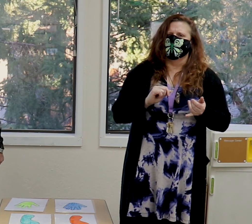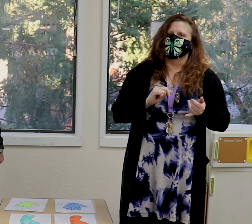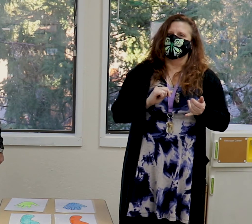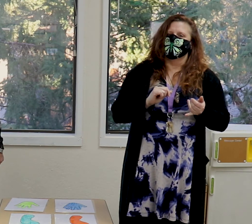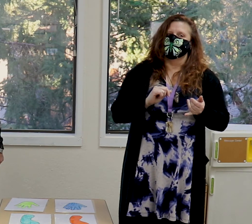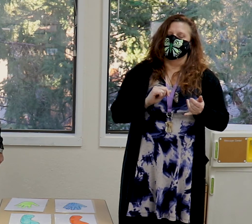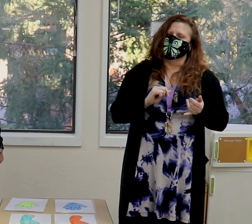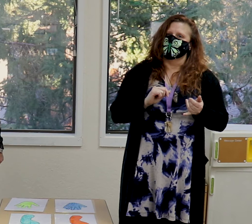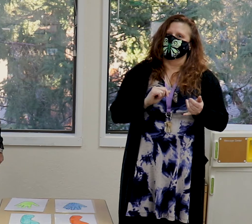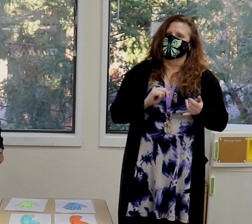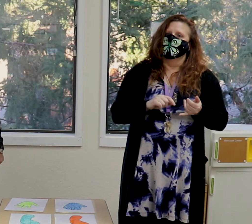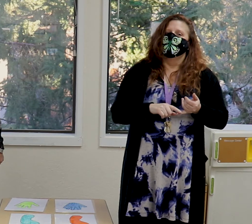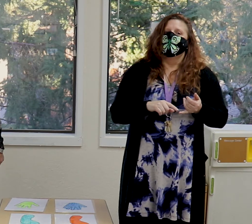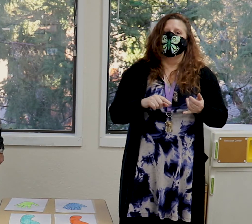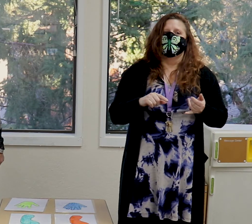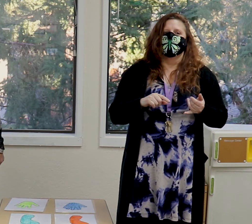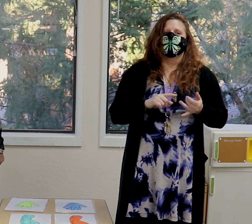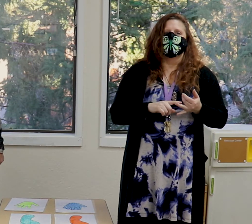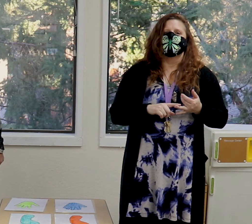quite amazing. There is